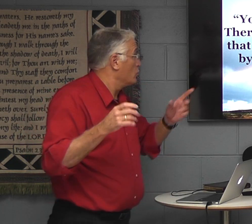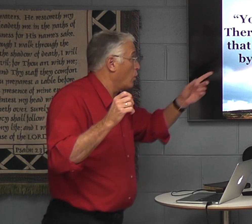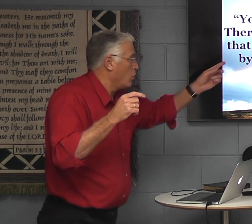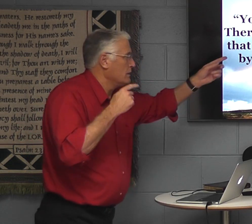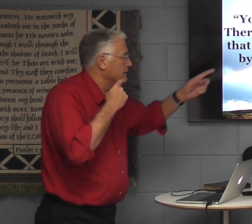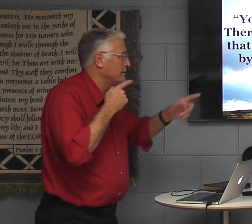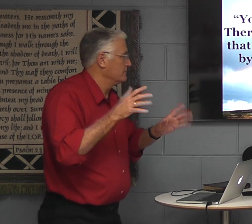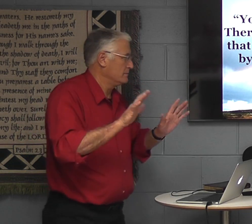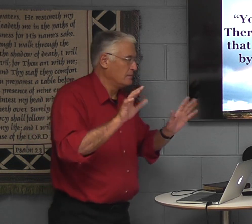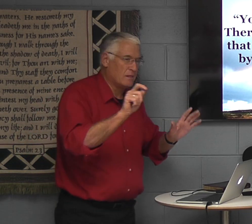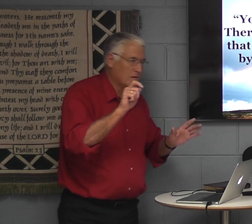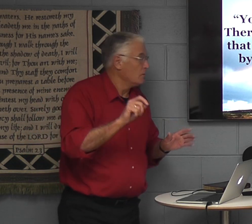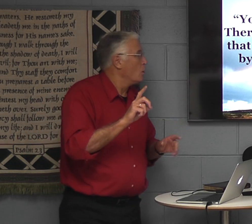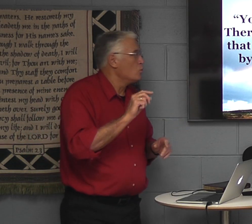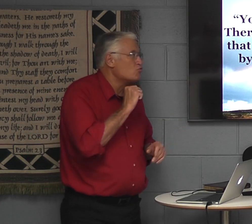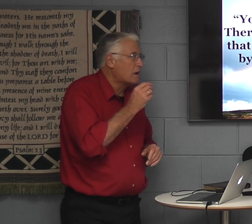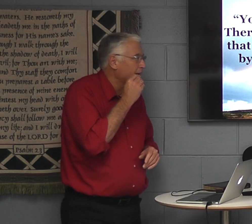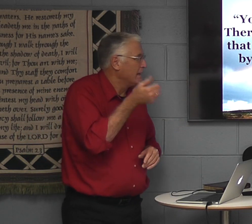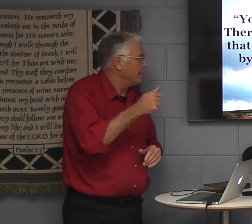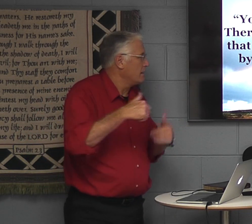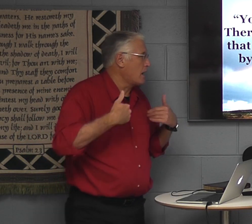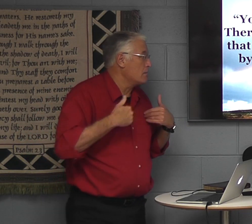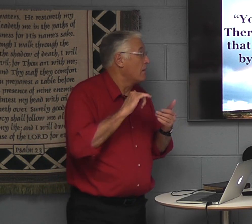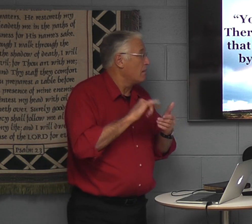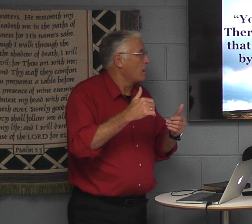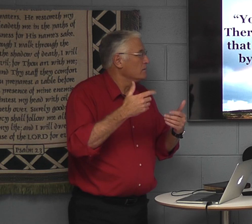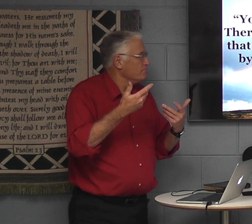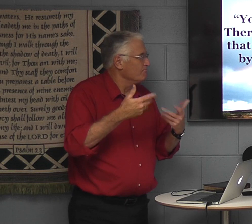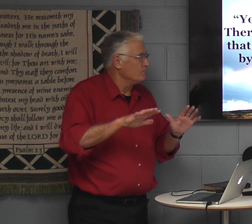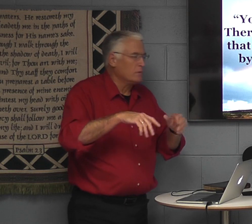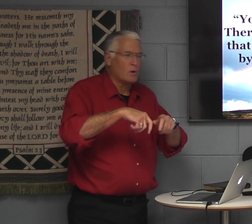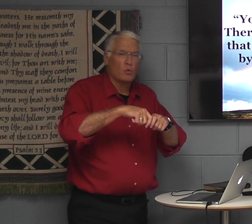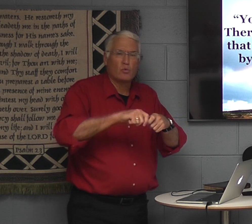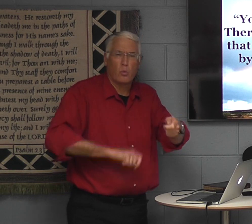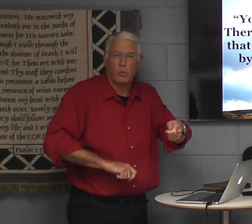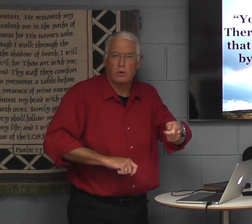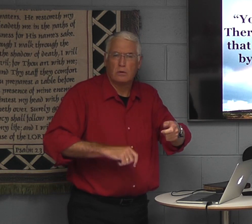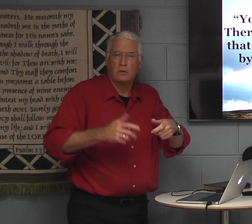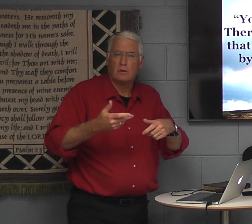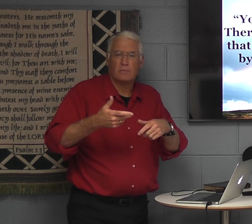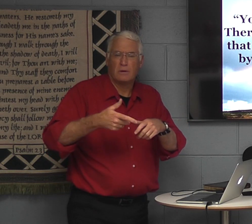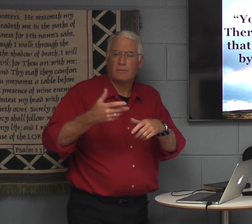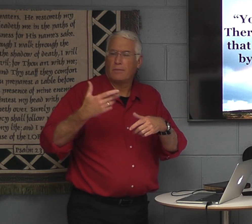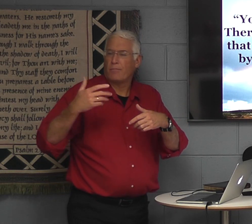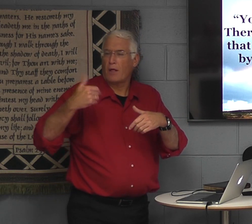It was awful. It says, therefore, do not eat any animal that has been torn up